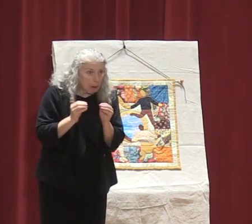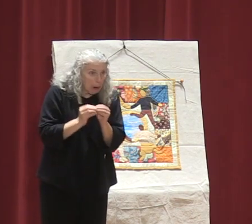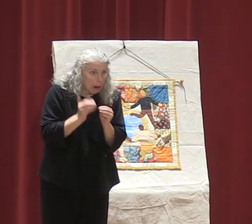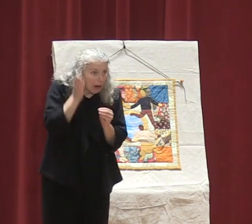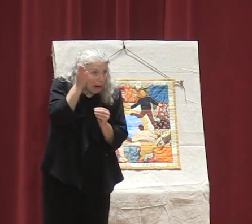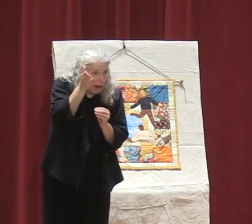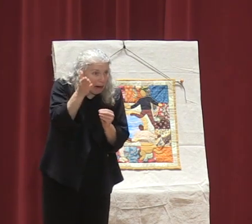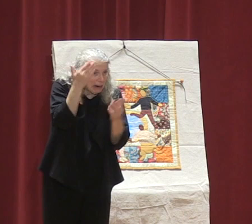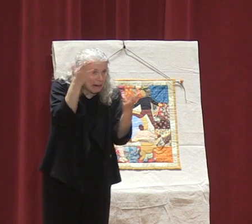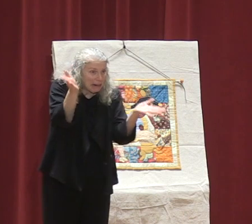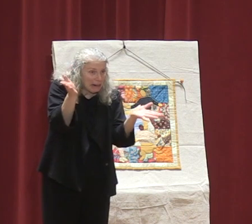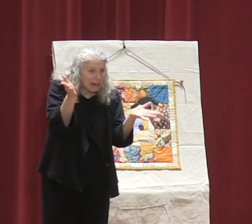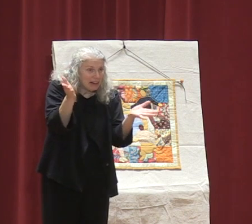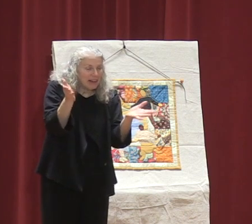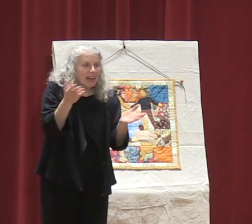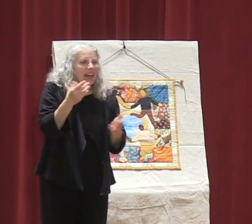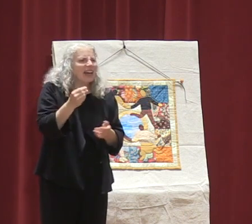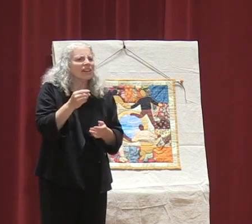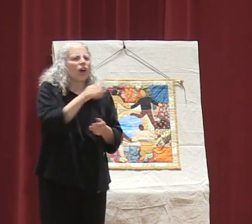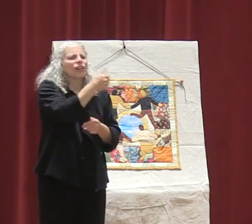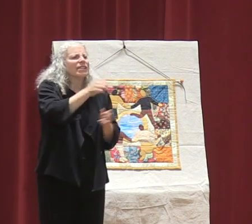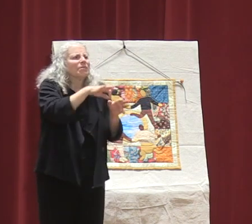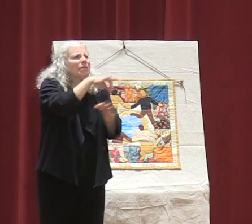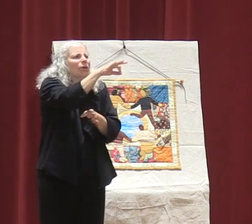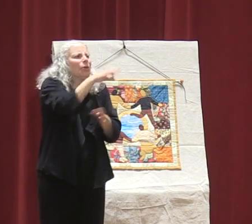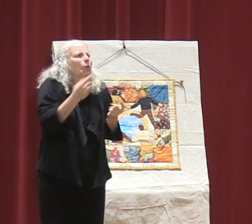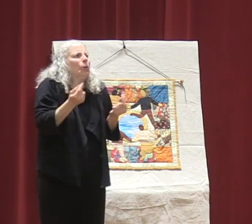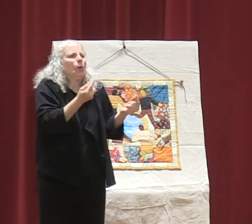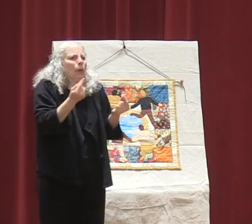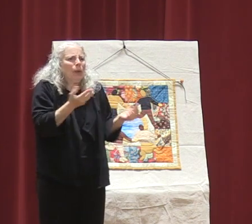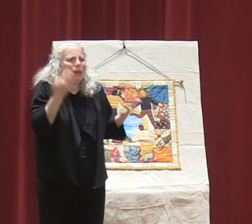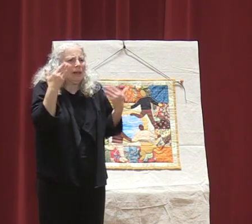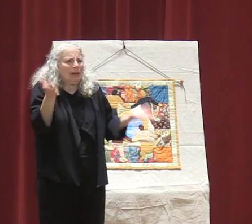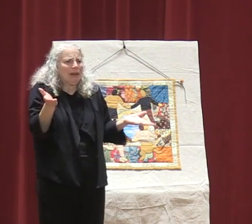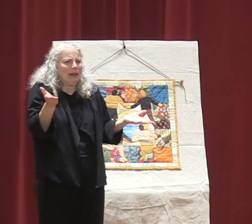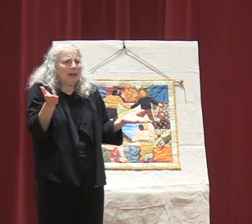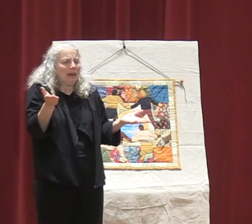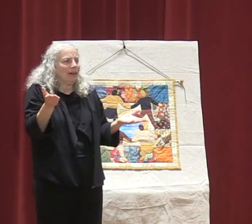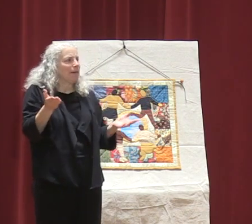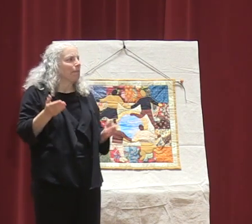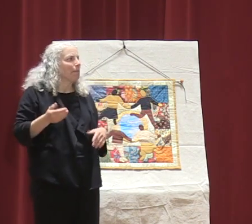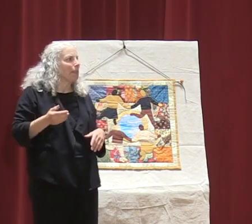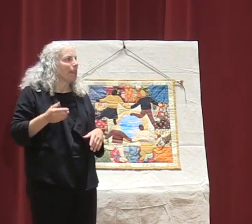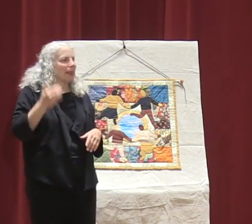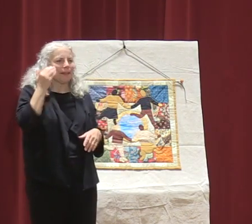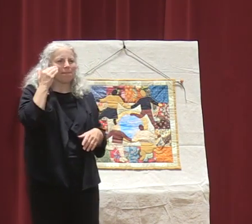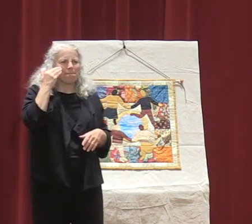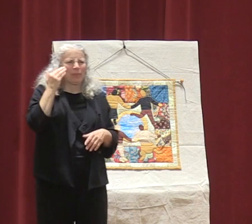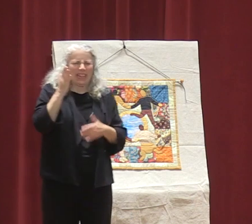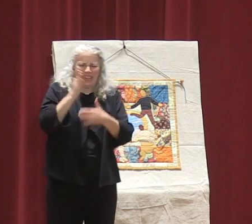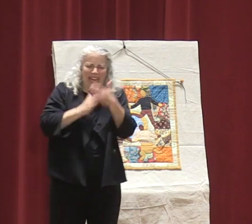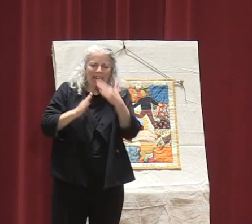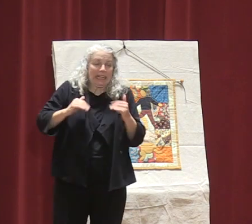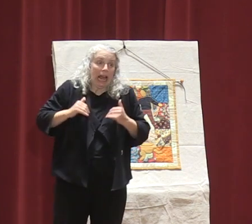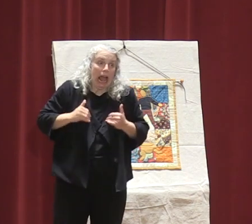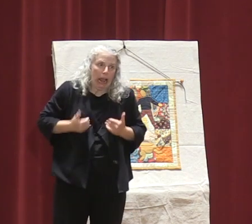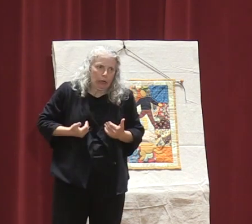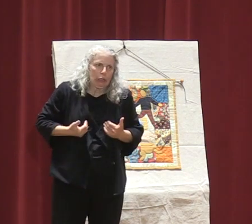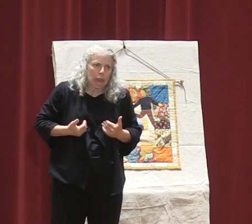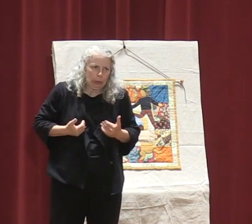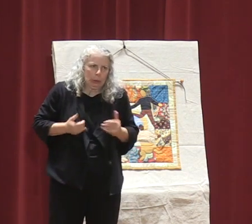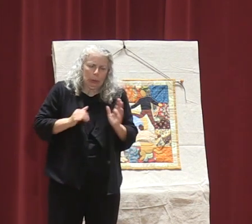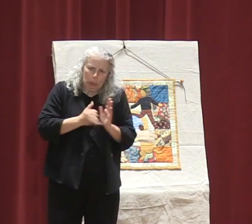might be, and he didn't know what they might do to him. And even though his hand was getting very